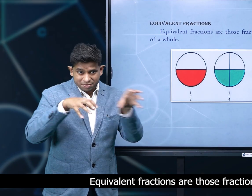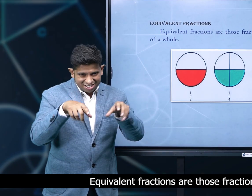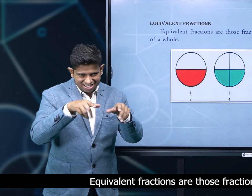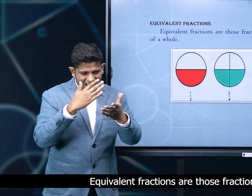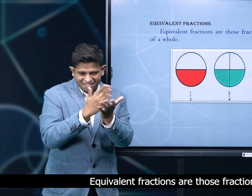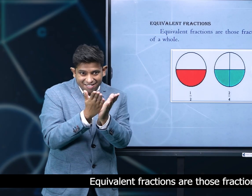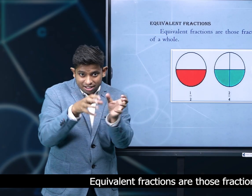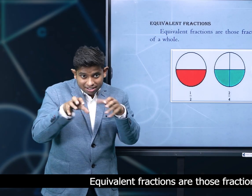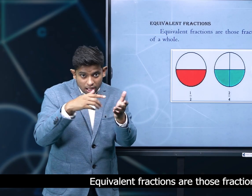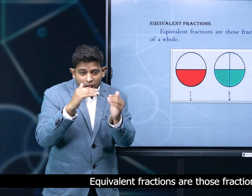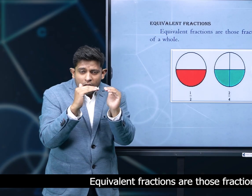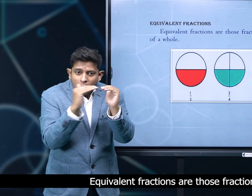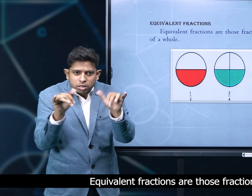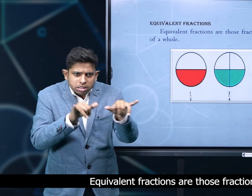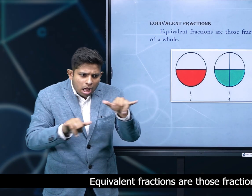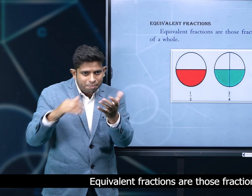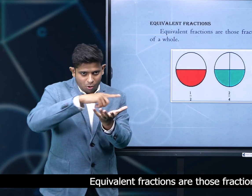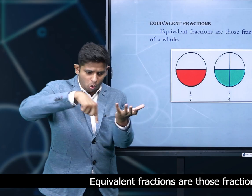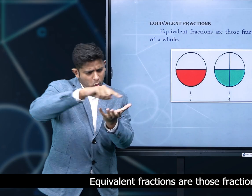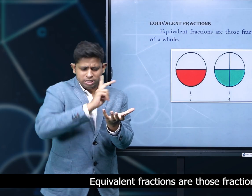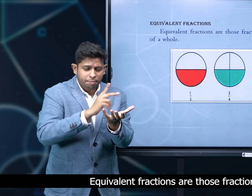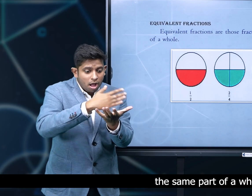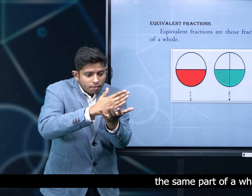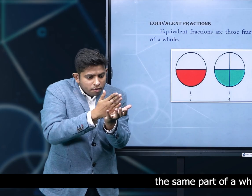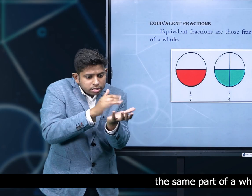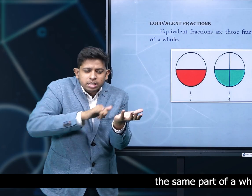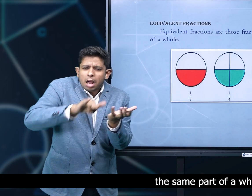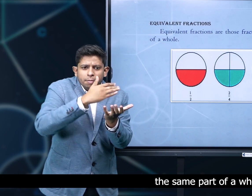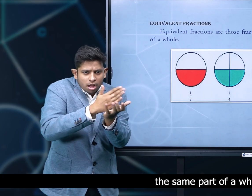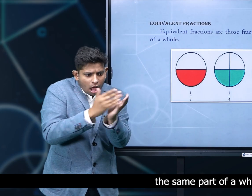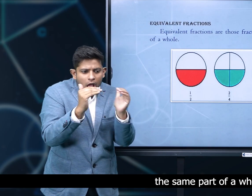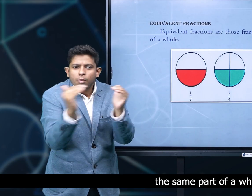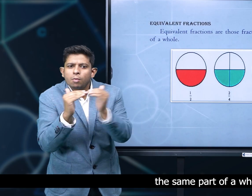Equivalent fractions are those fractions which represent the same part of a whole.